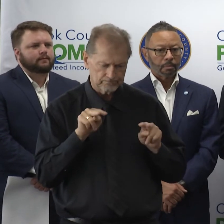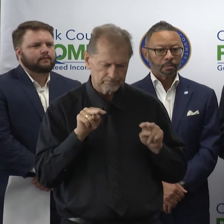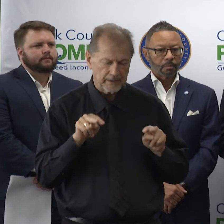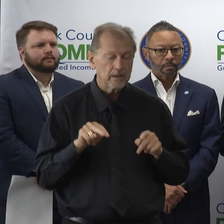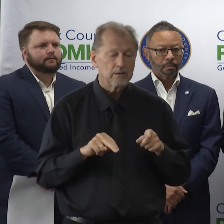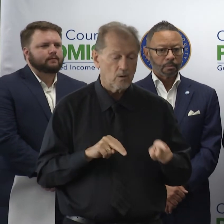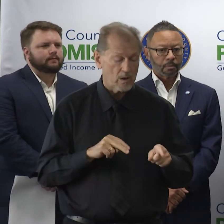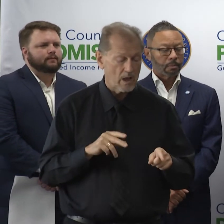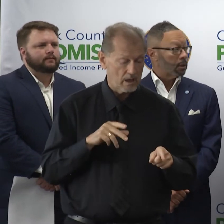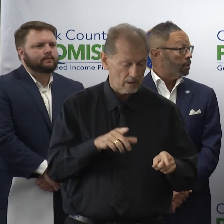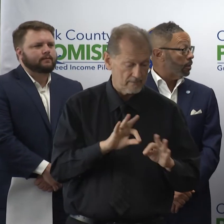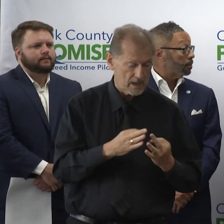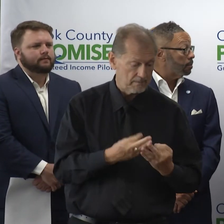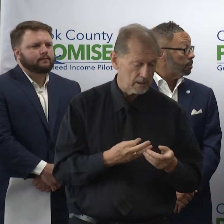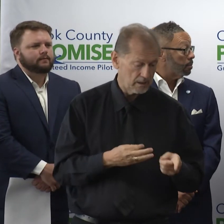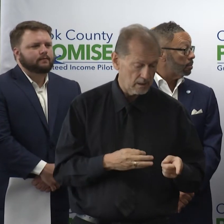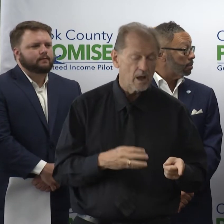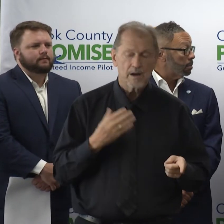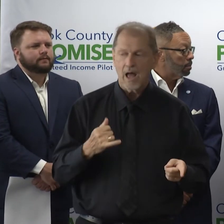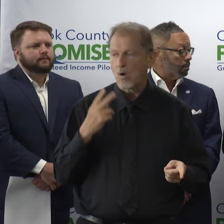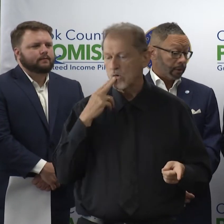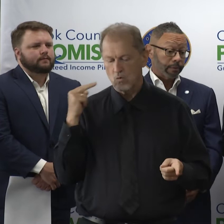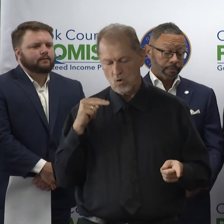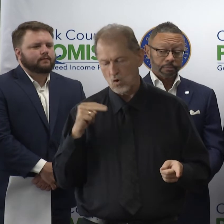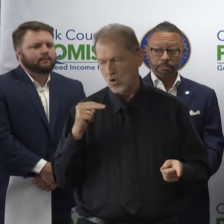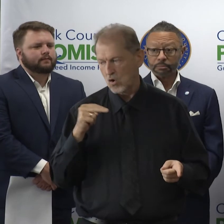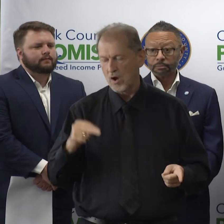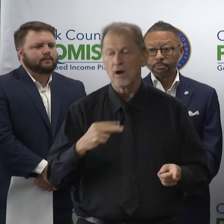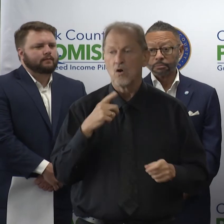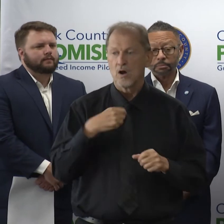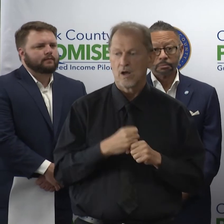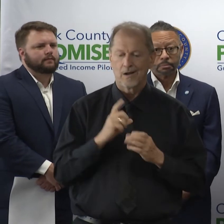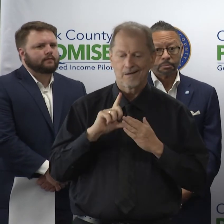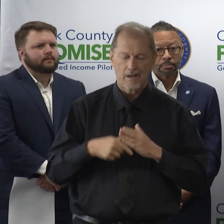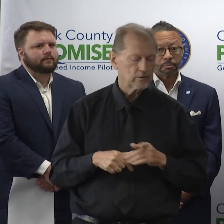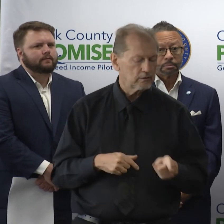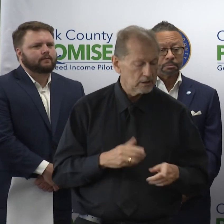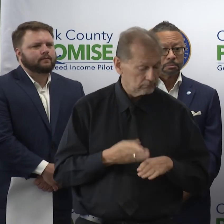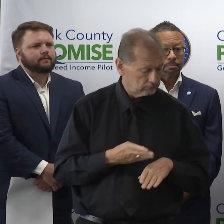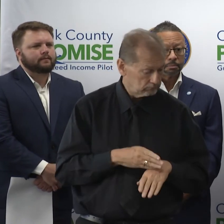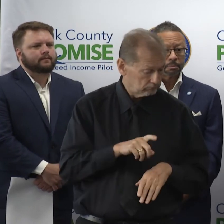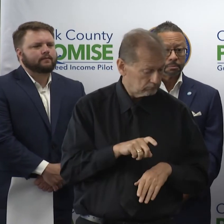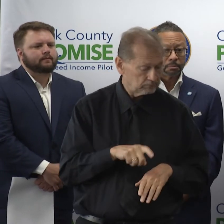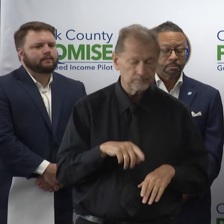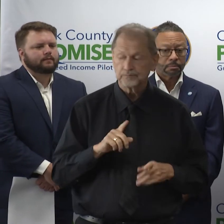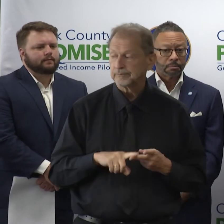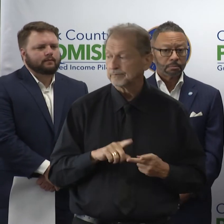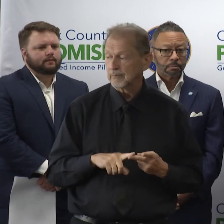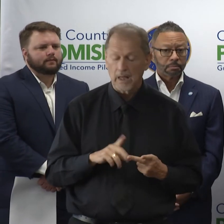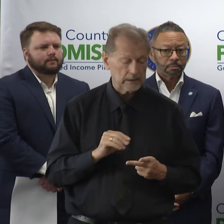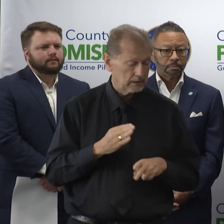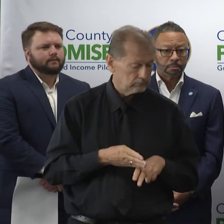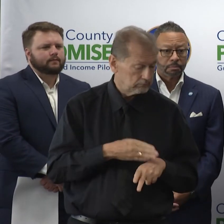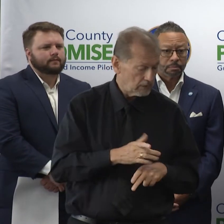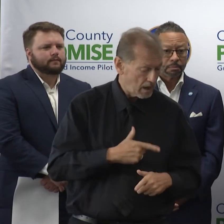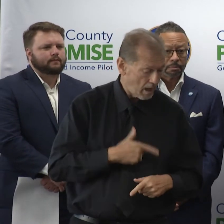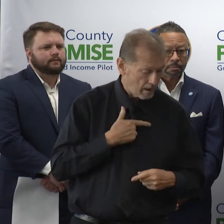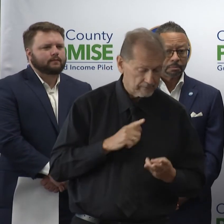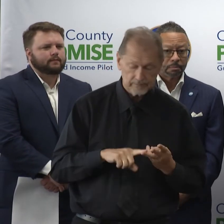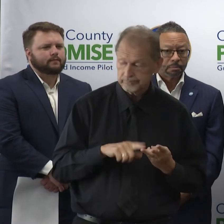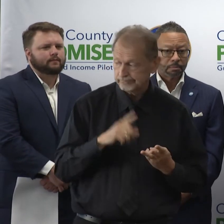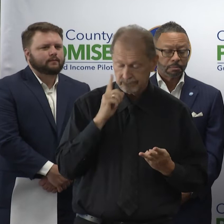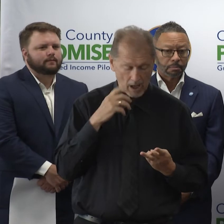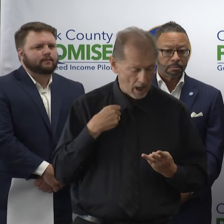these unconditional payments on a variety of economic stability, financial mobility, and physical and mental